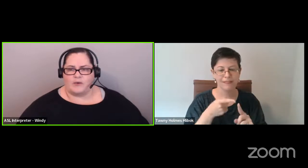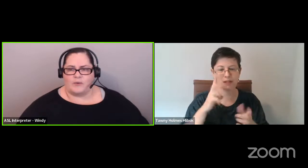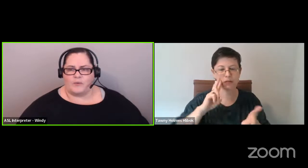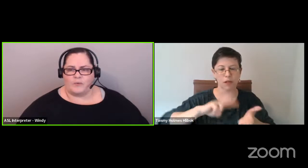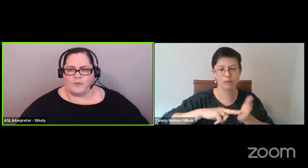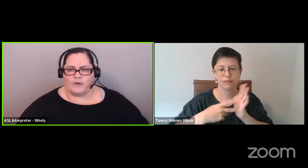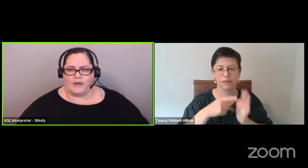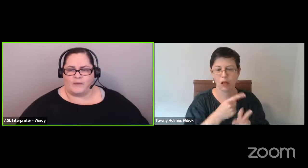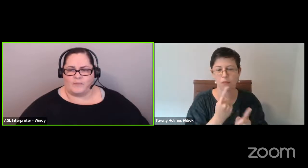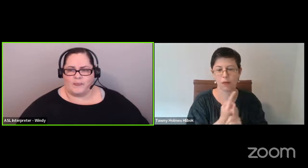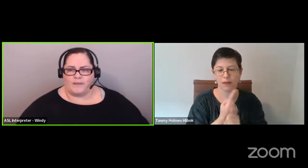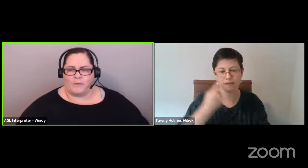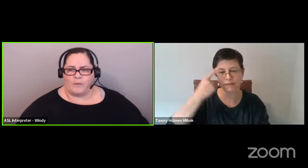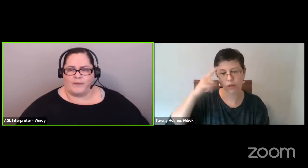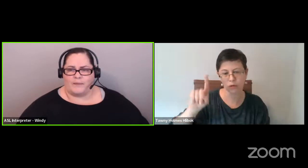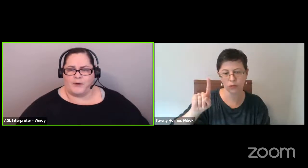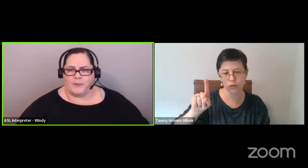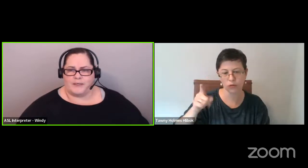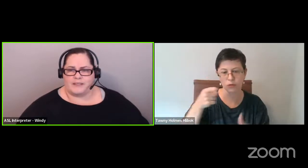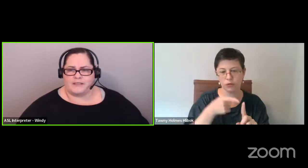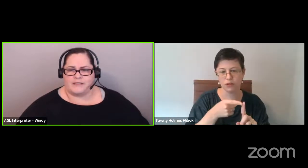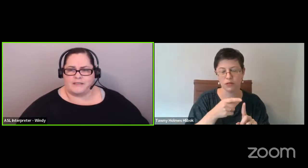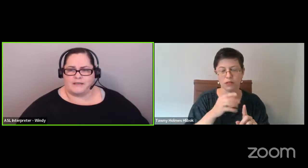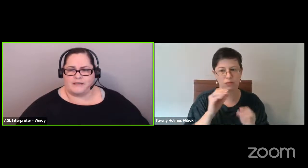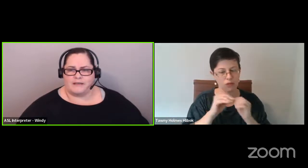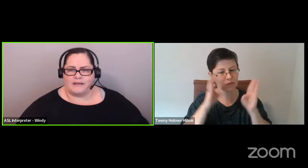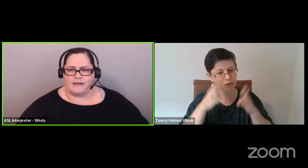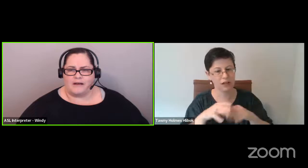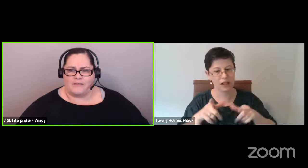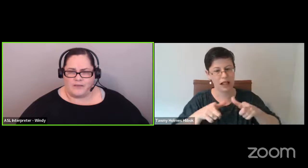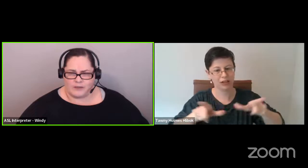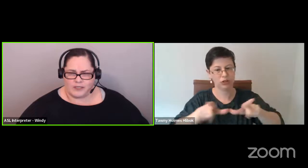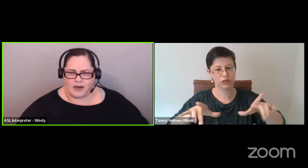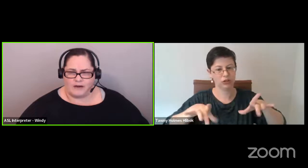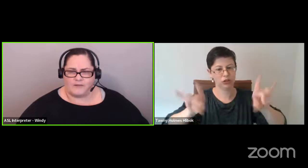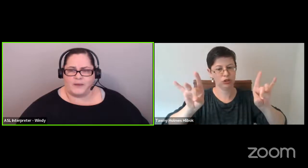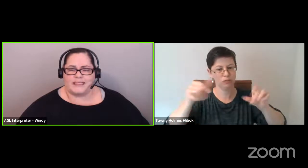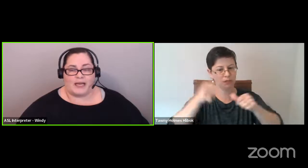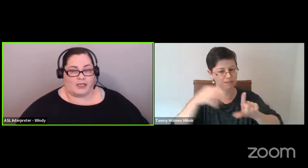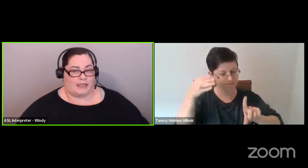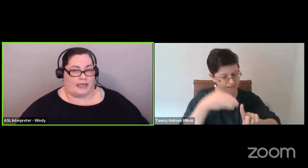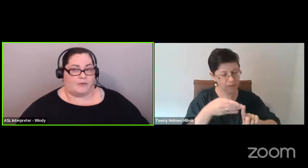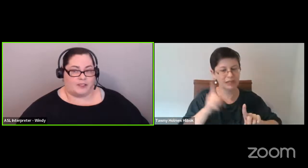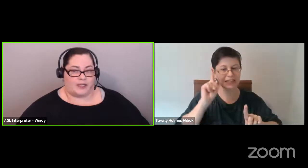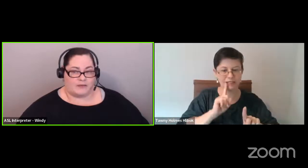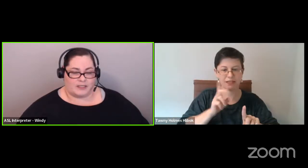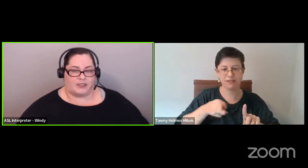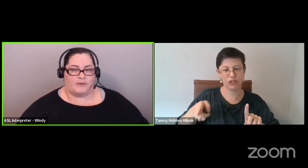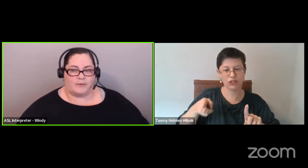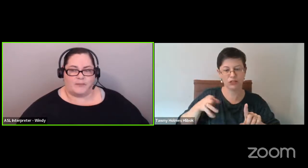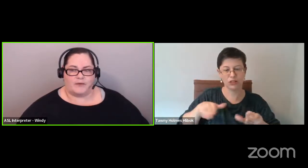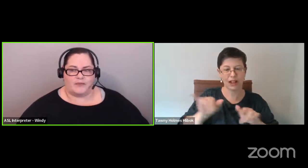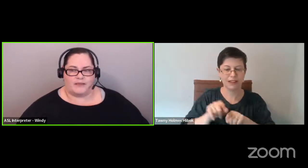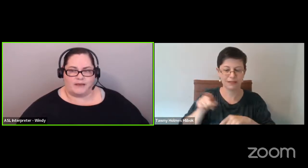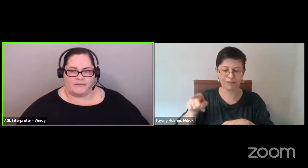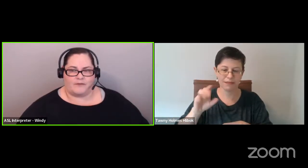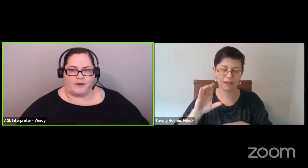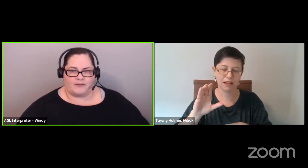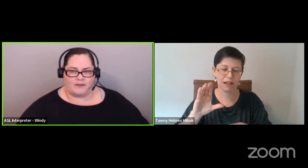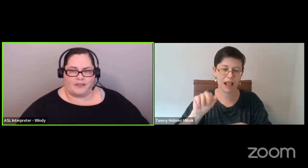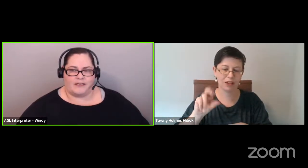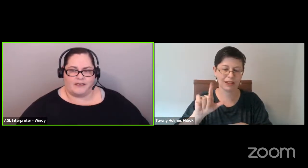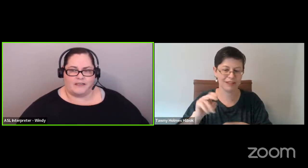assessments and what the purpose of those are, focusing on language acquisition. Remember,